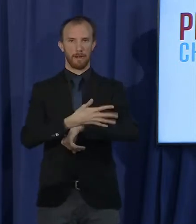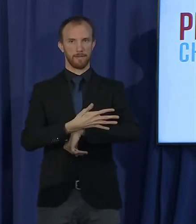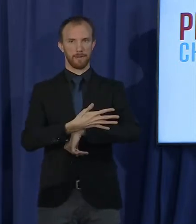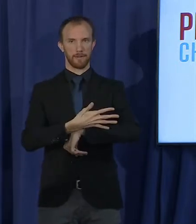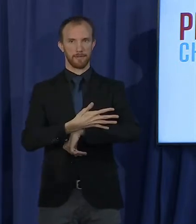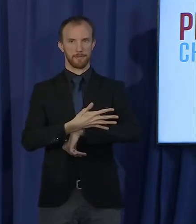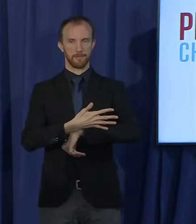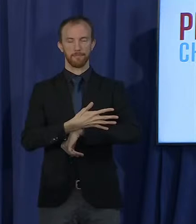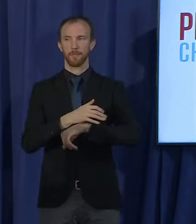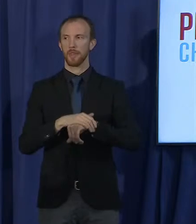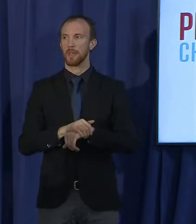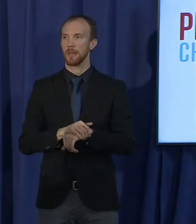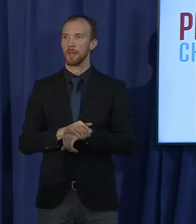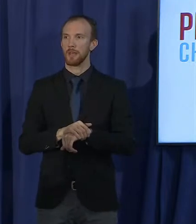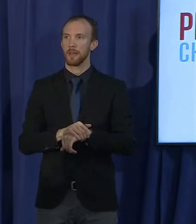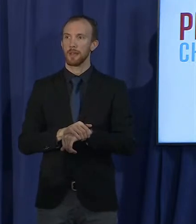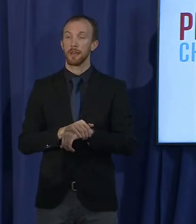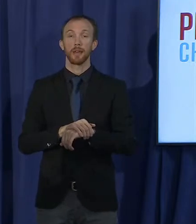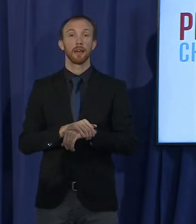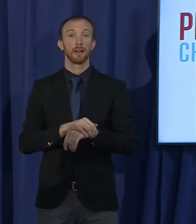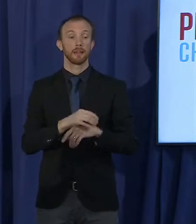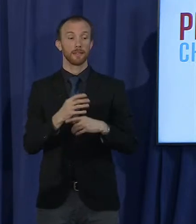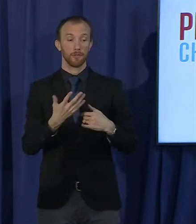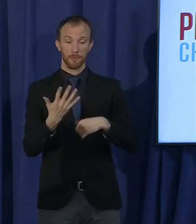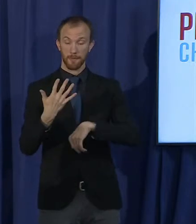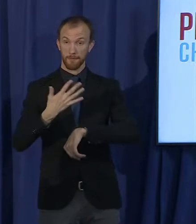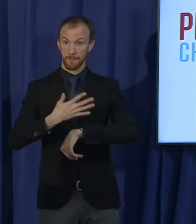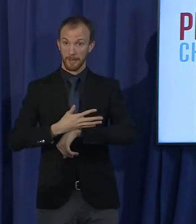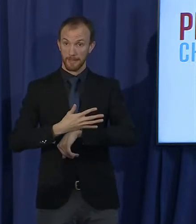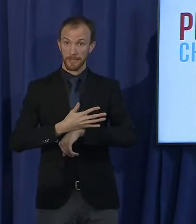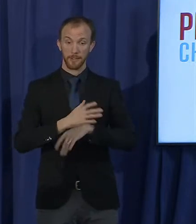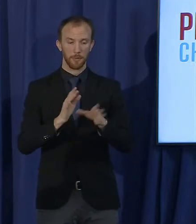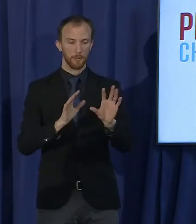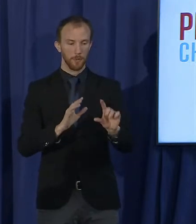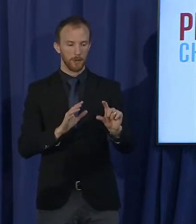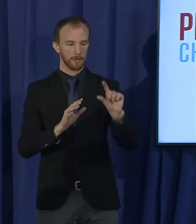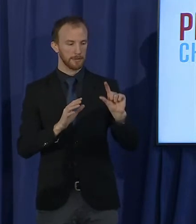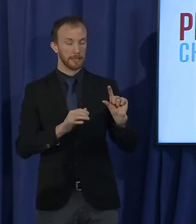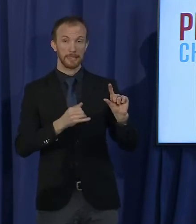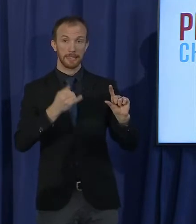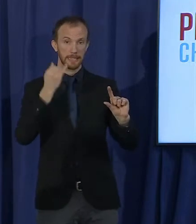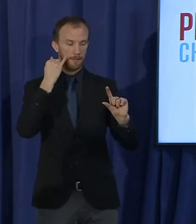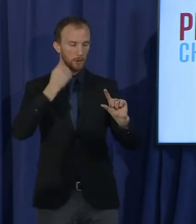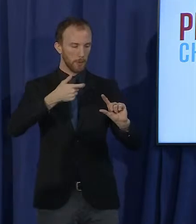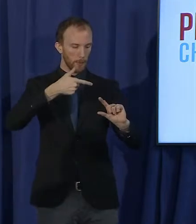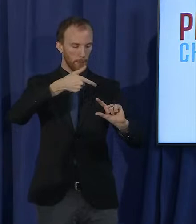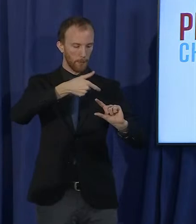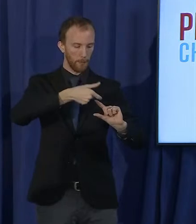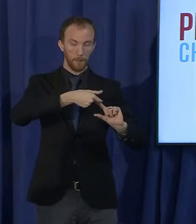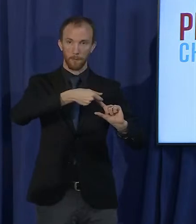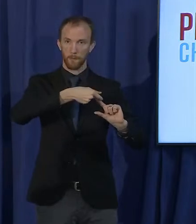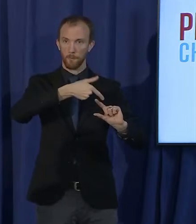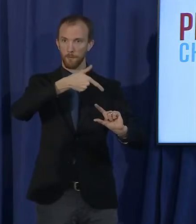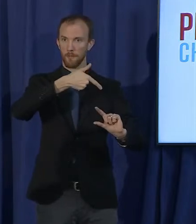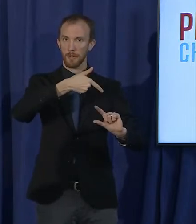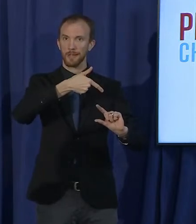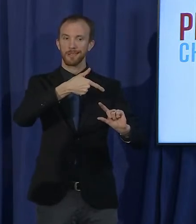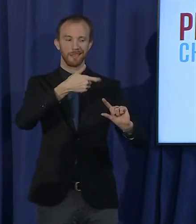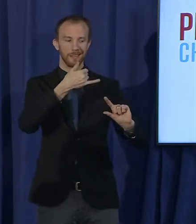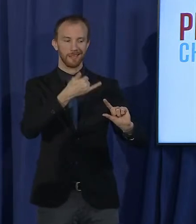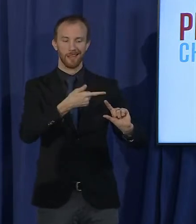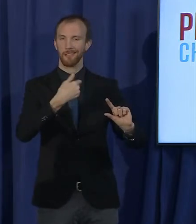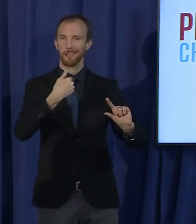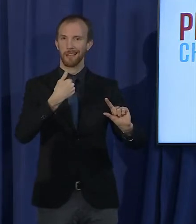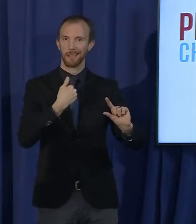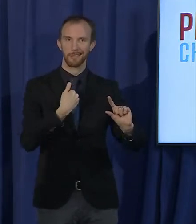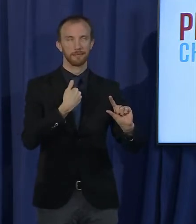And then only when you puncture a vial, if it's Pfizer, there are 5 doses available in it. If it's Moderna, there are 10 doses available.